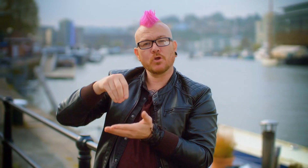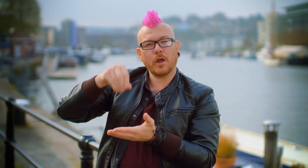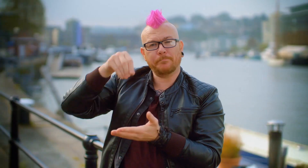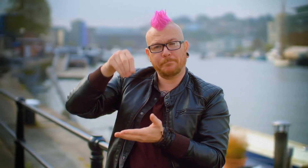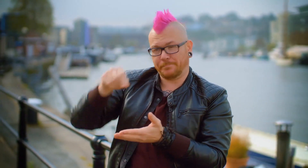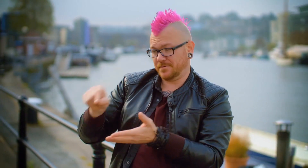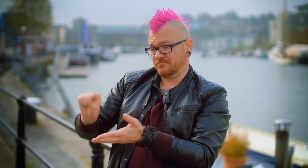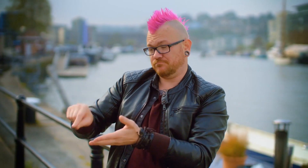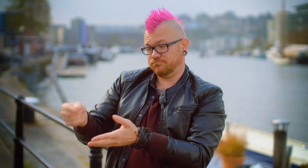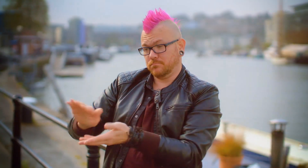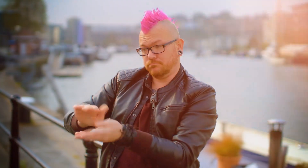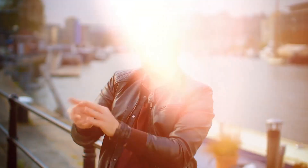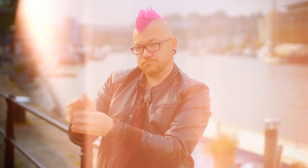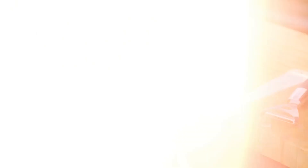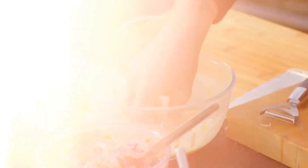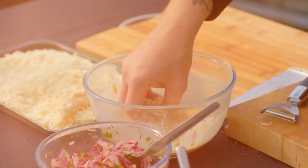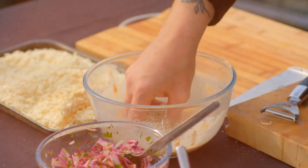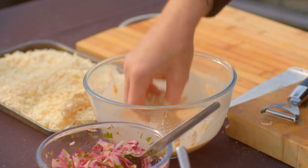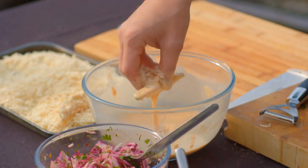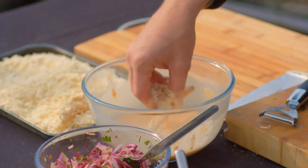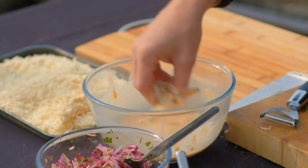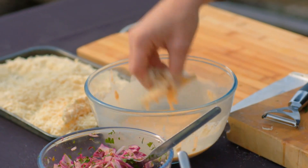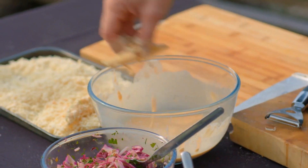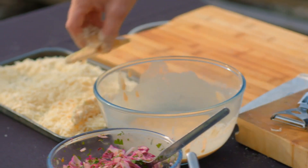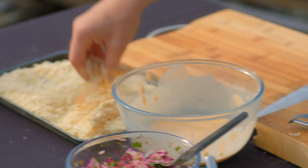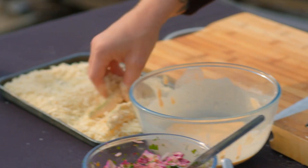Then coat in breadcrumbs.